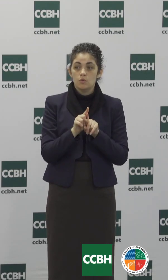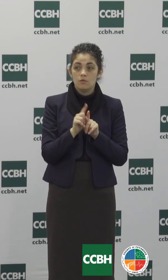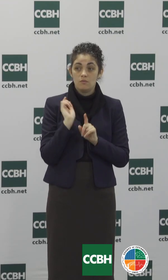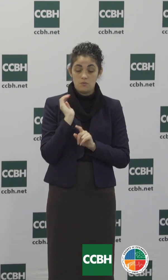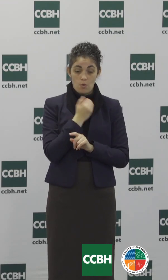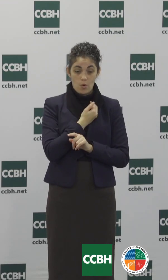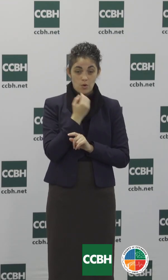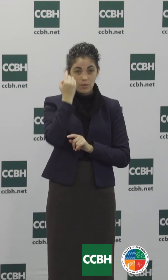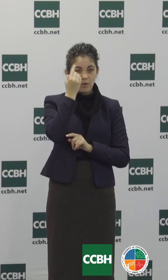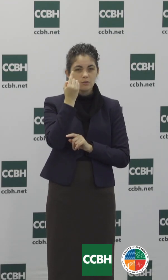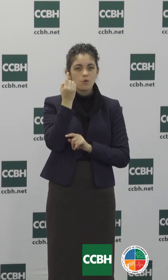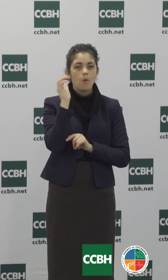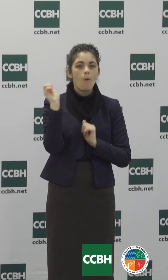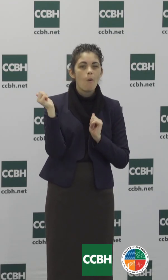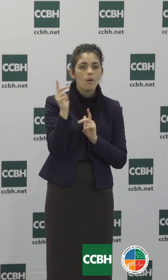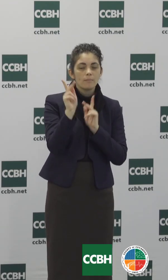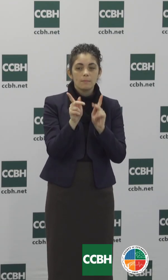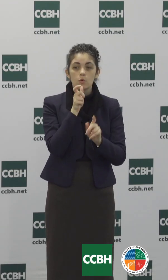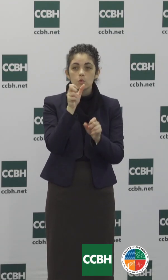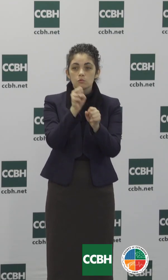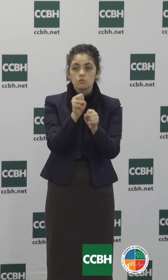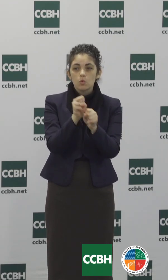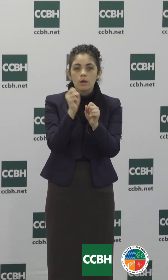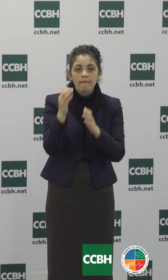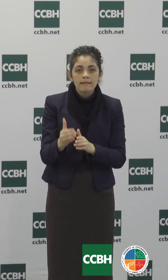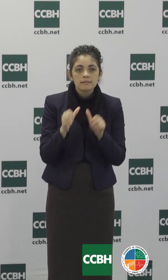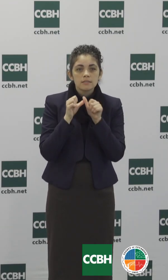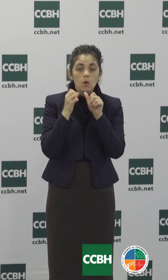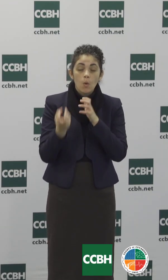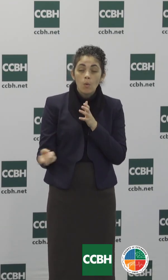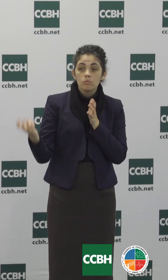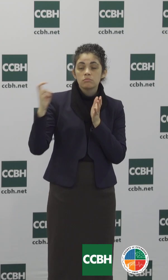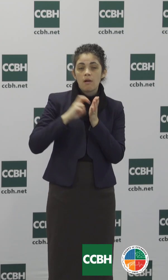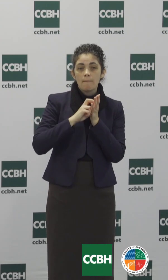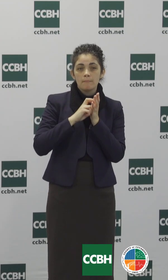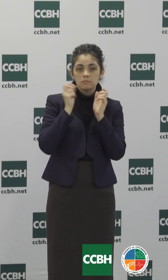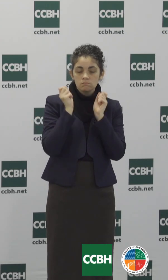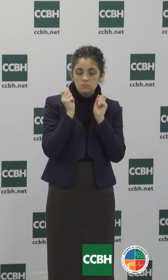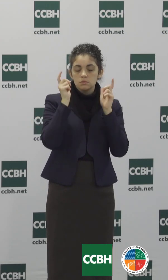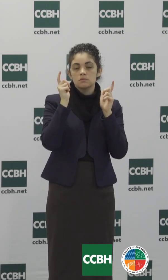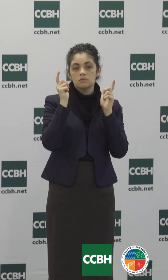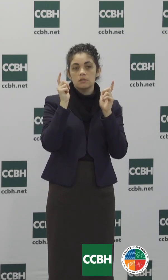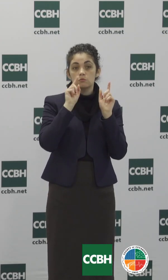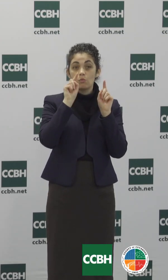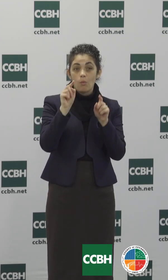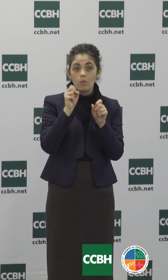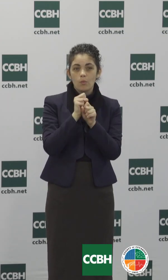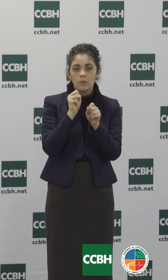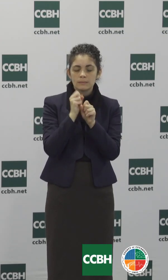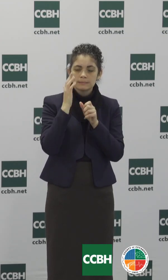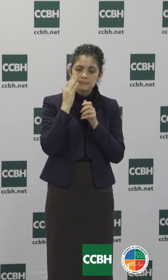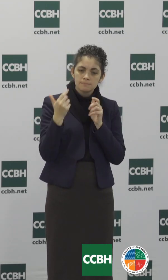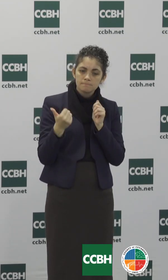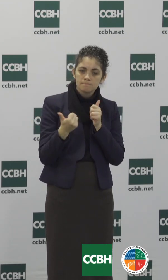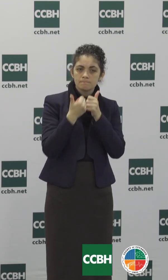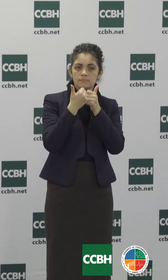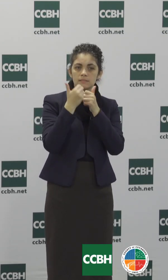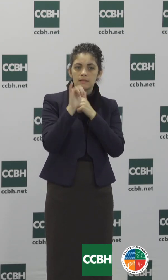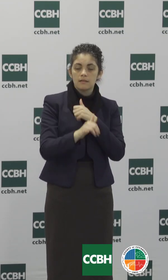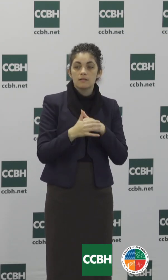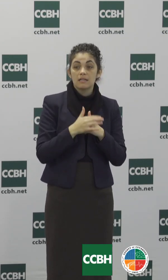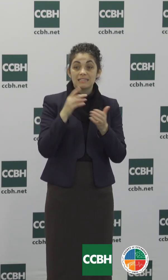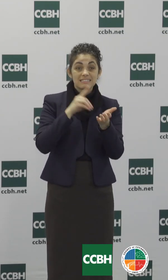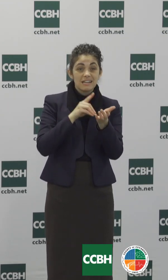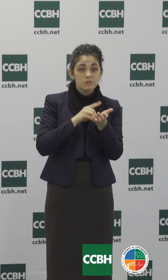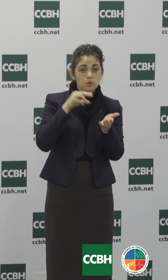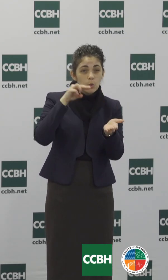thoughts are with the workers who have been getting up every morning to meet these challenges. They're doctors,